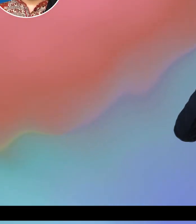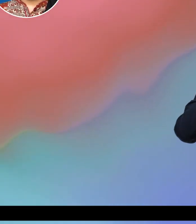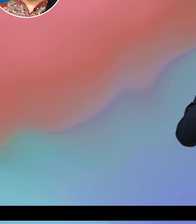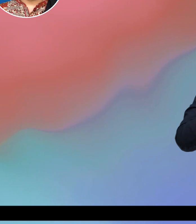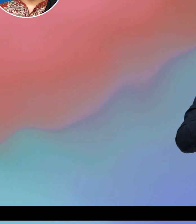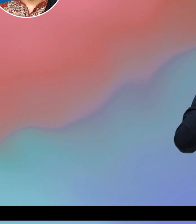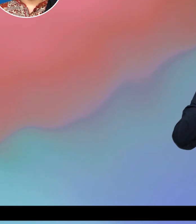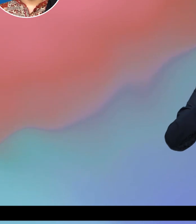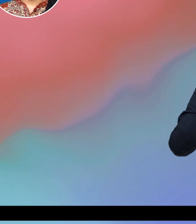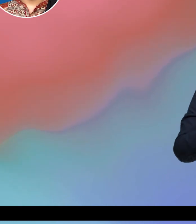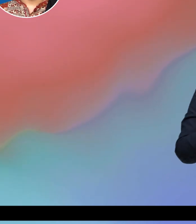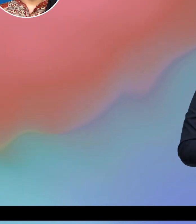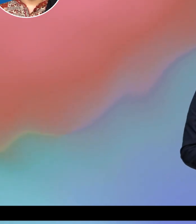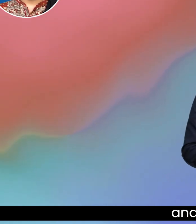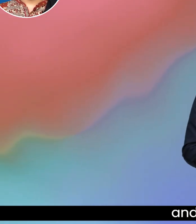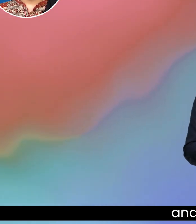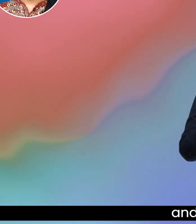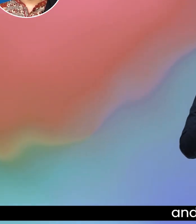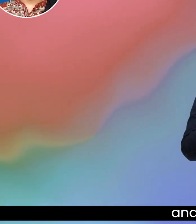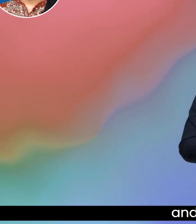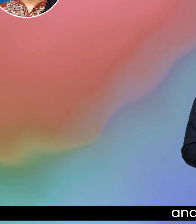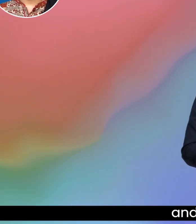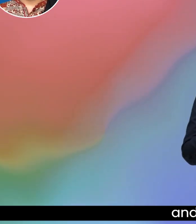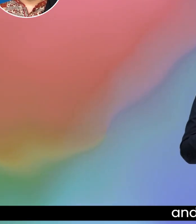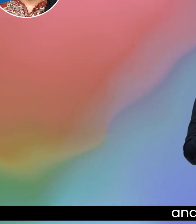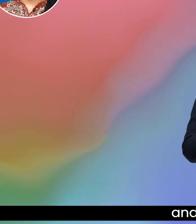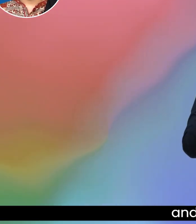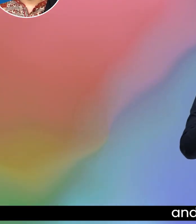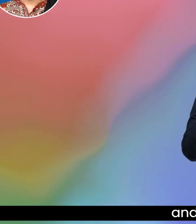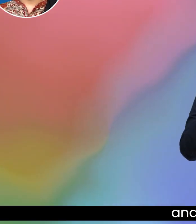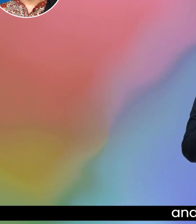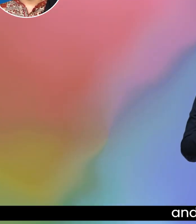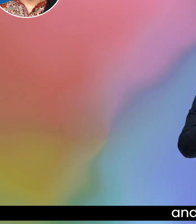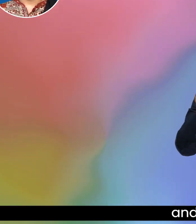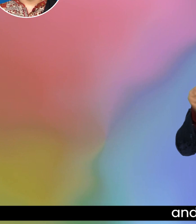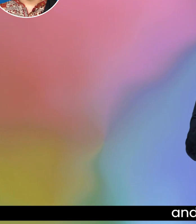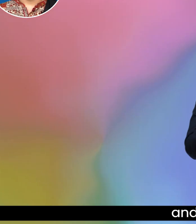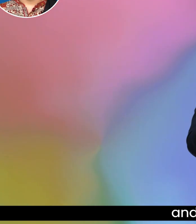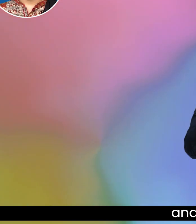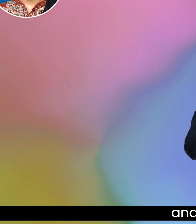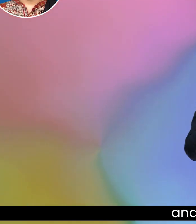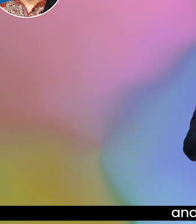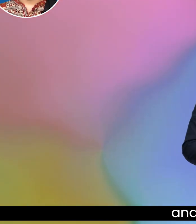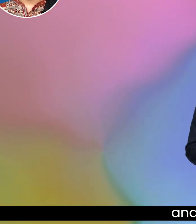mitotic division, and daughter plants are